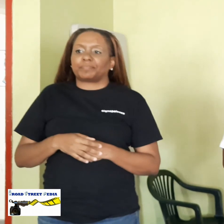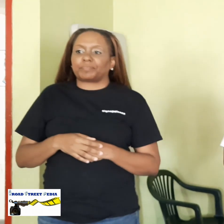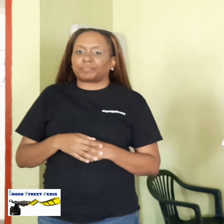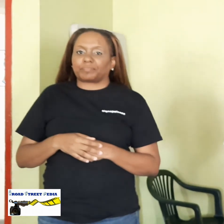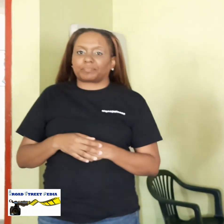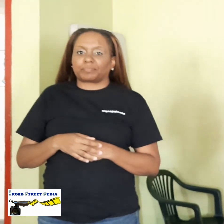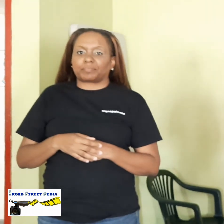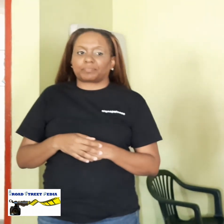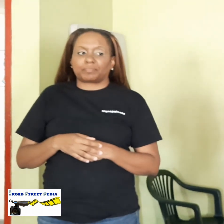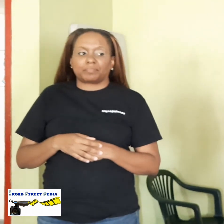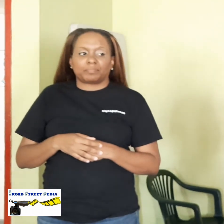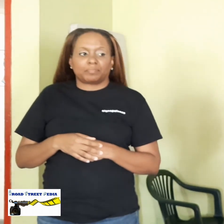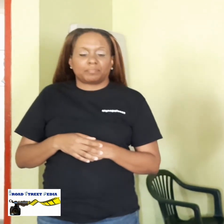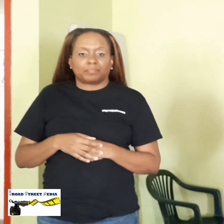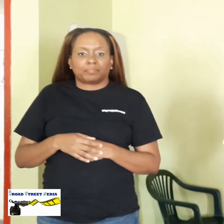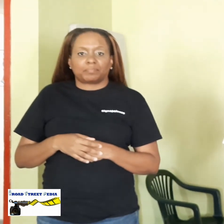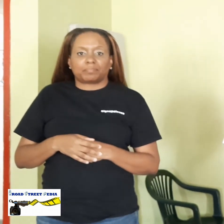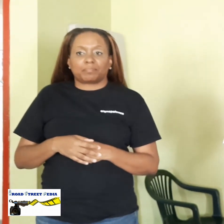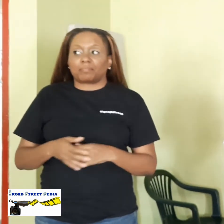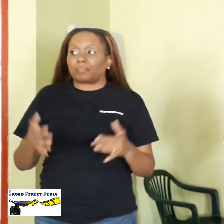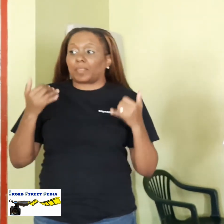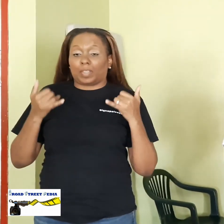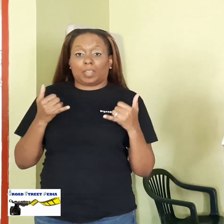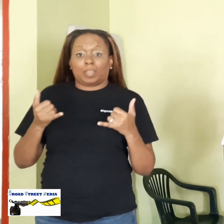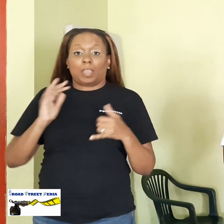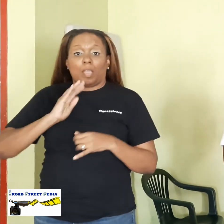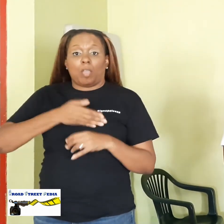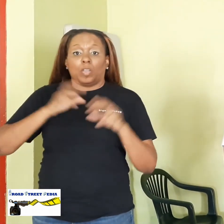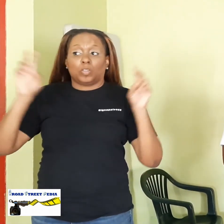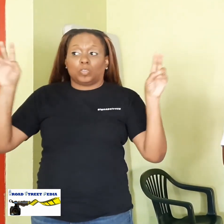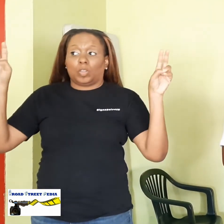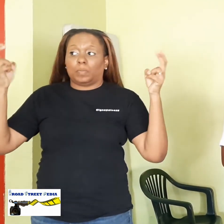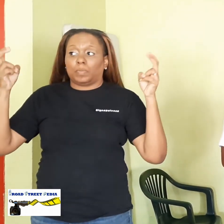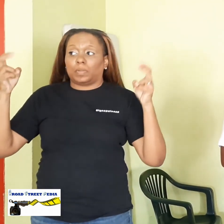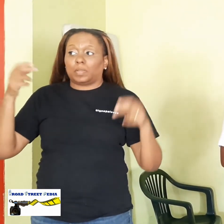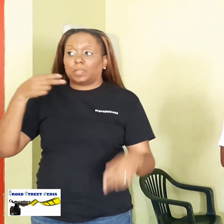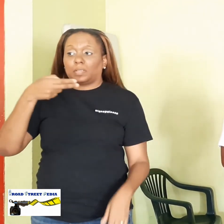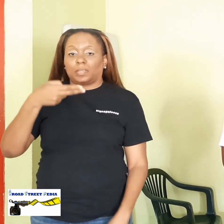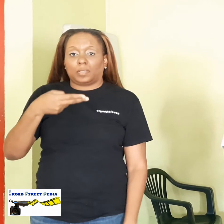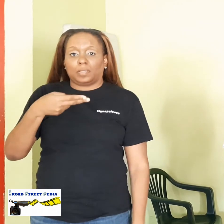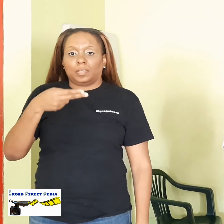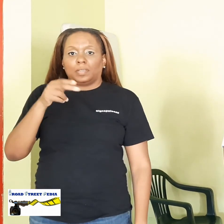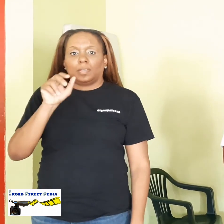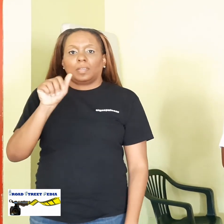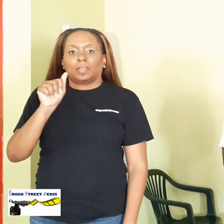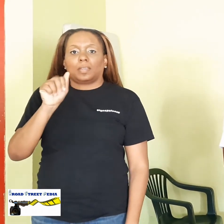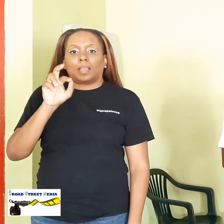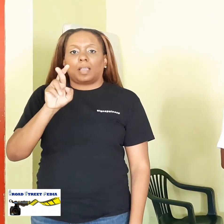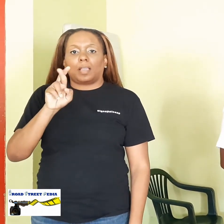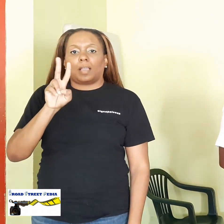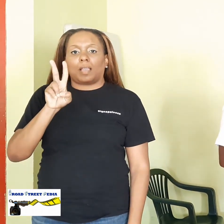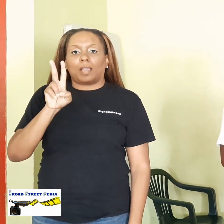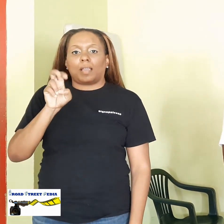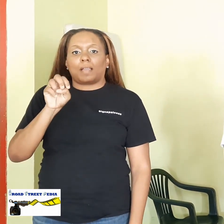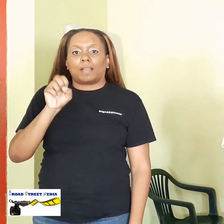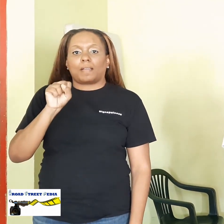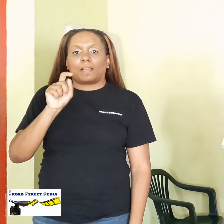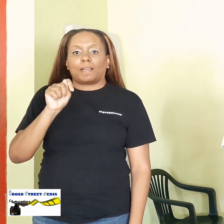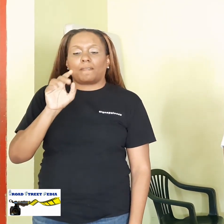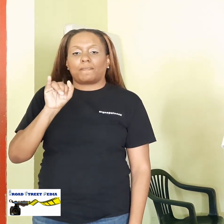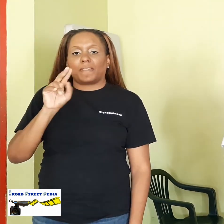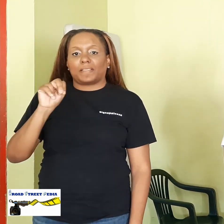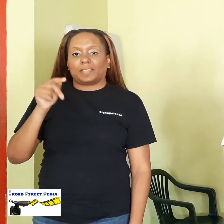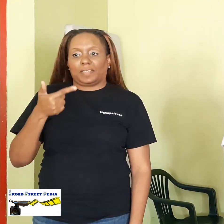at harvesting, and I'll just touch briefly on post-harvesting, everything that